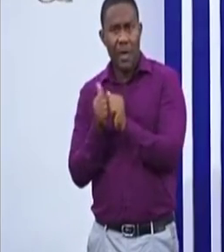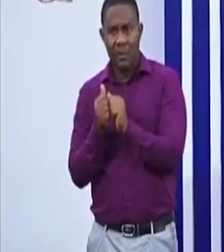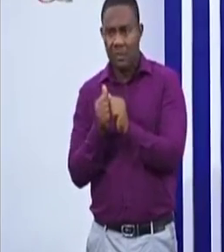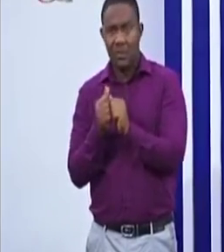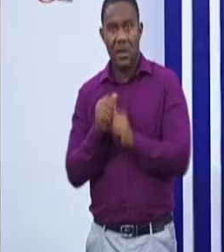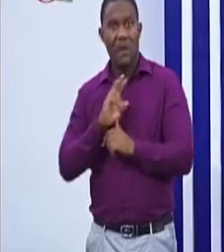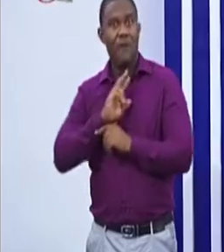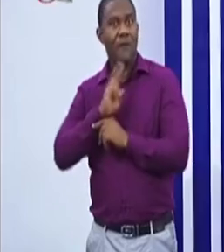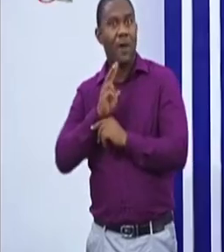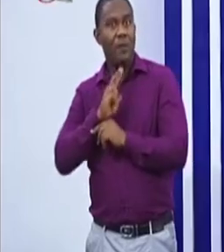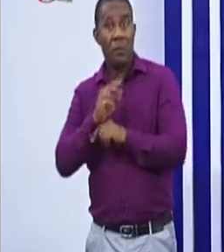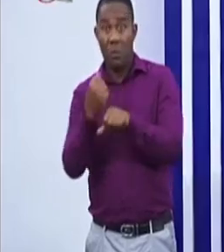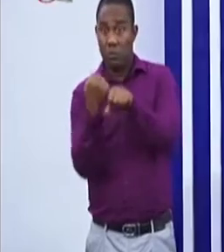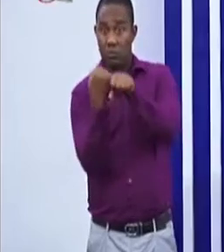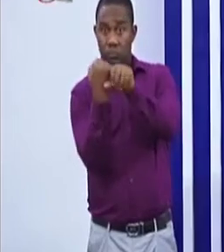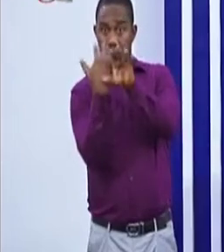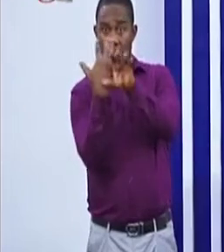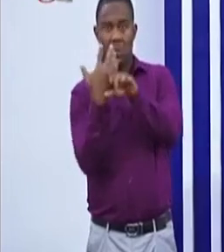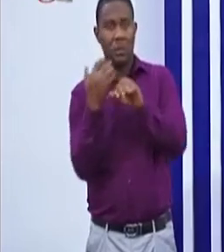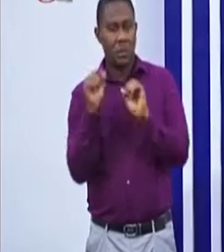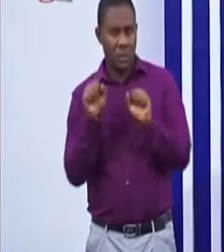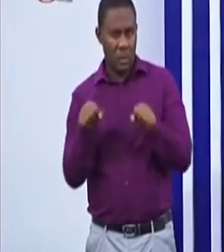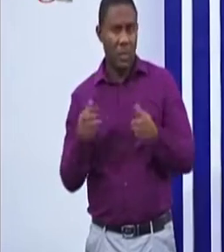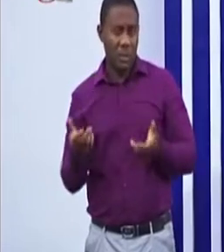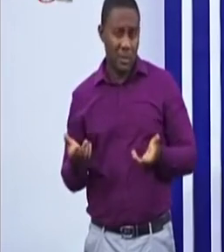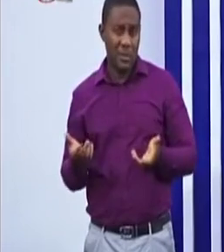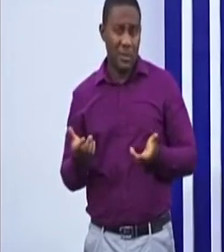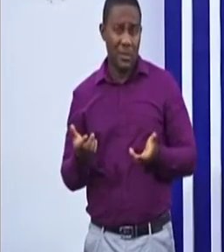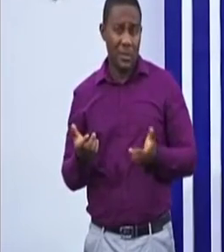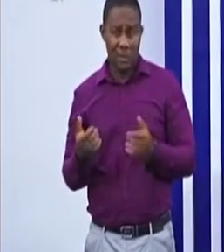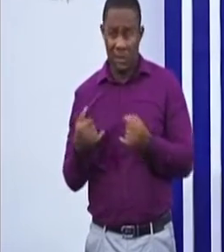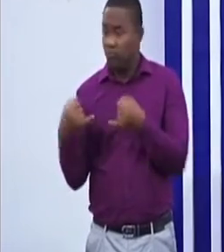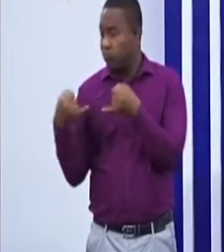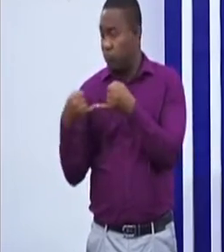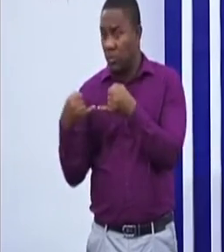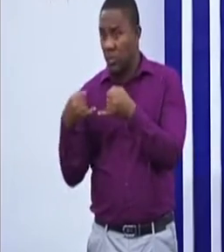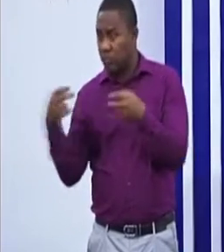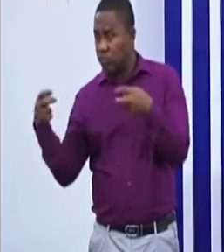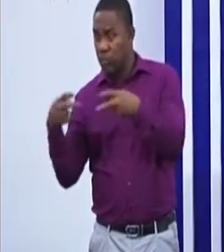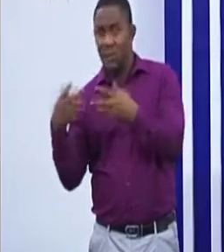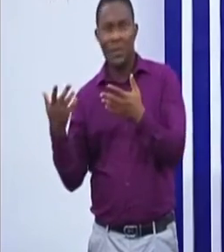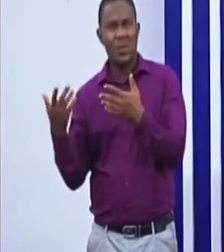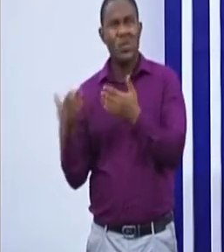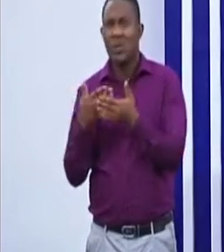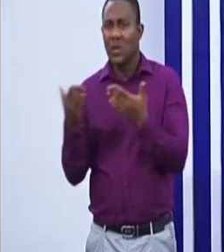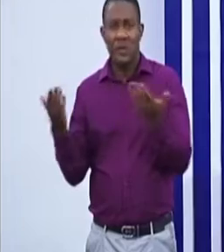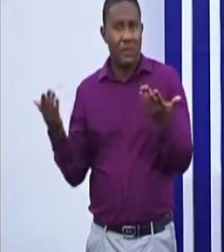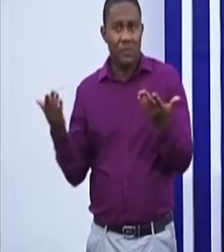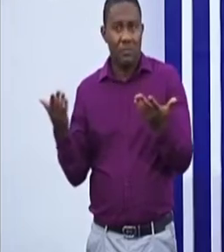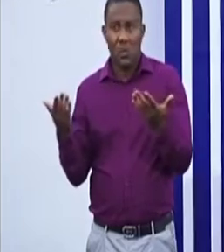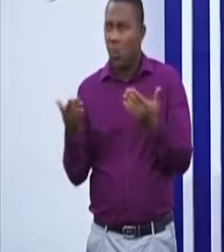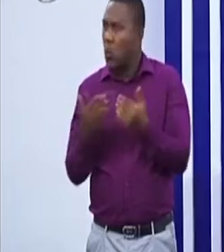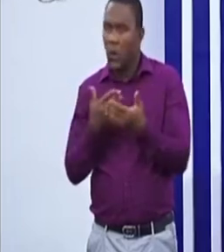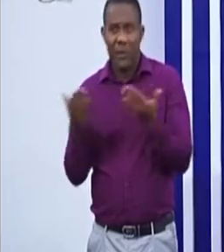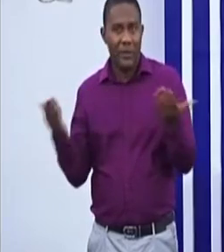or video conferencing. And the connectivity can be anywhere, anytime, and on any